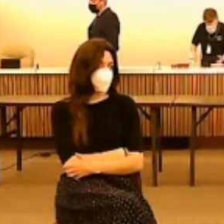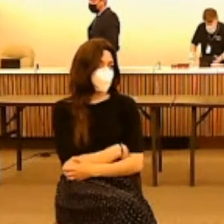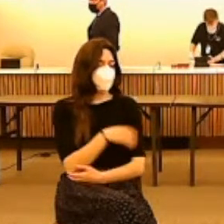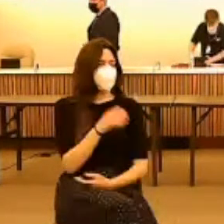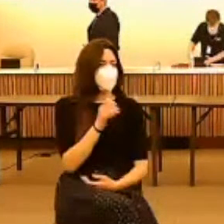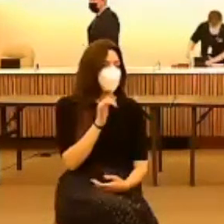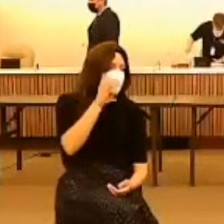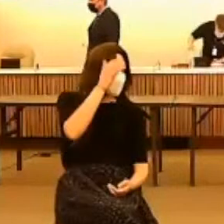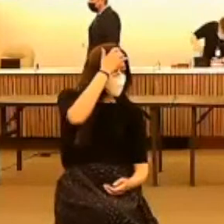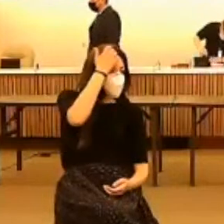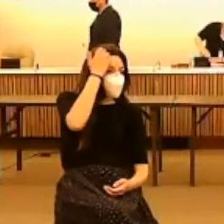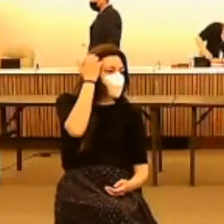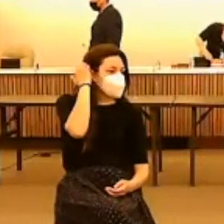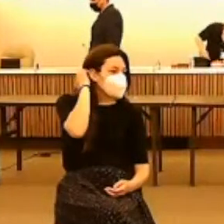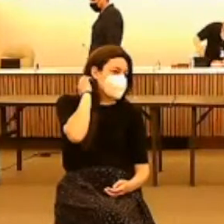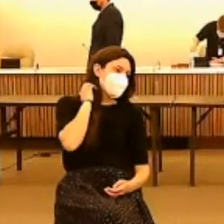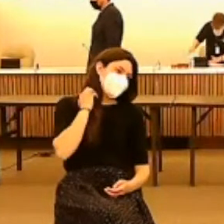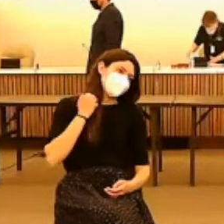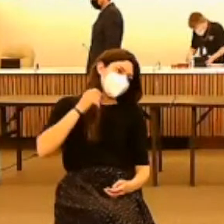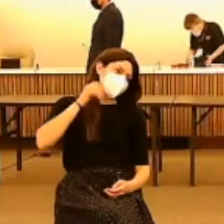Yeah, my college provider,